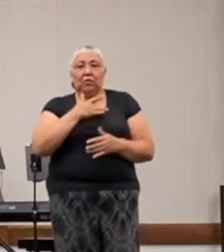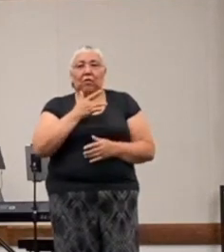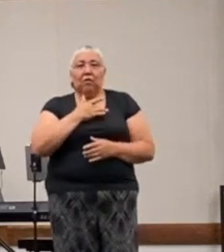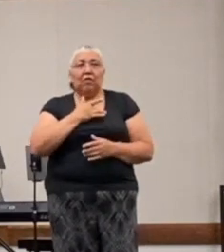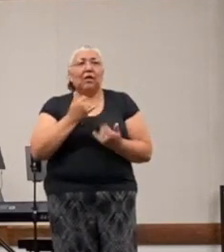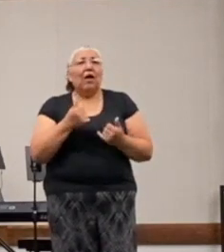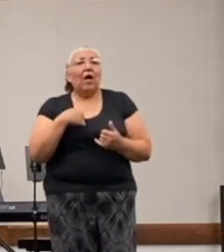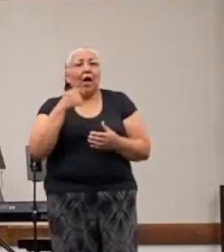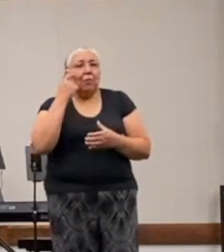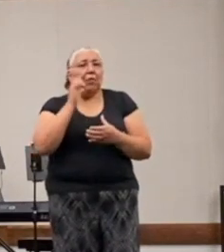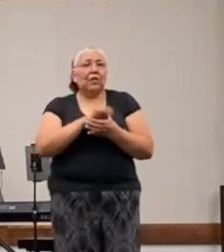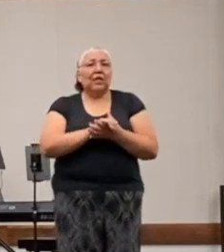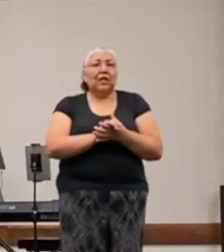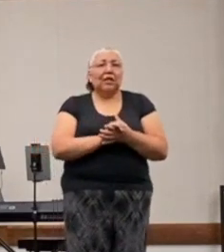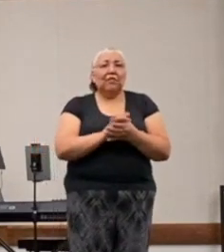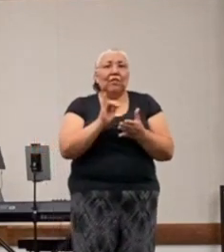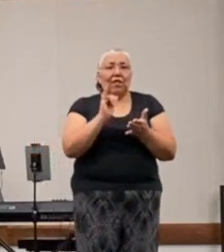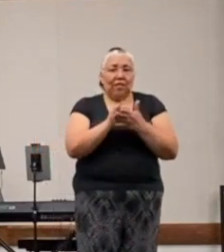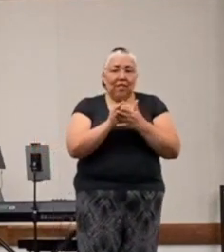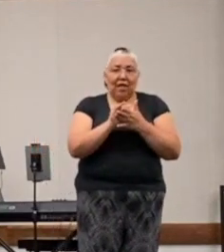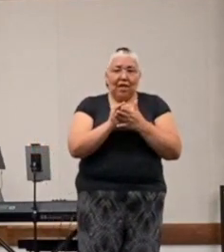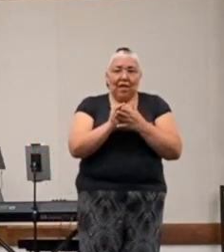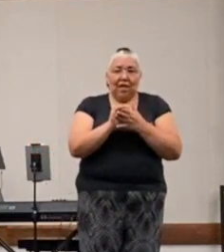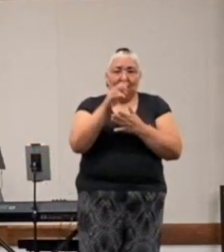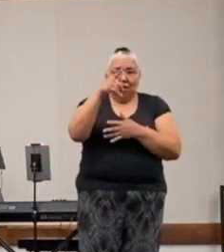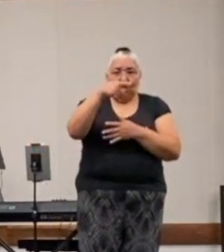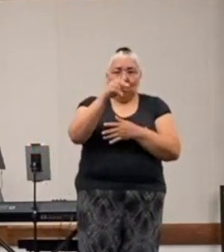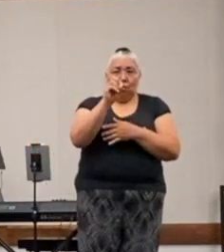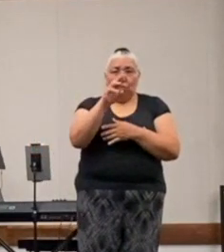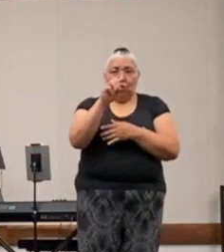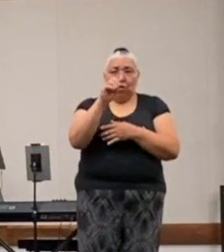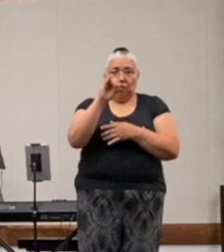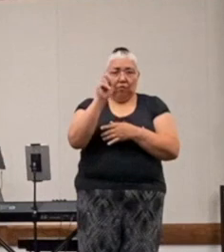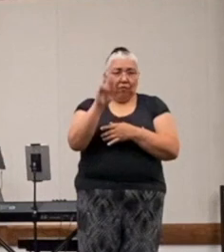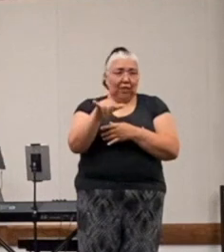I believe that pornography is in this category.